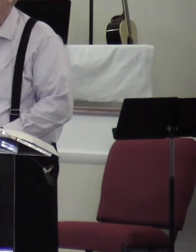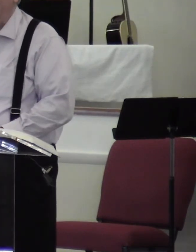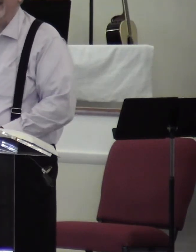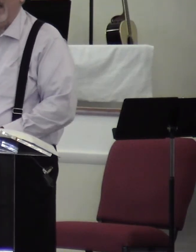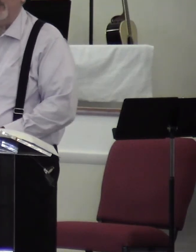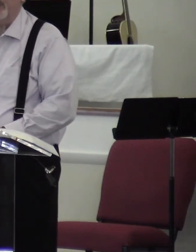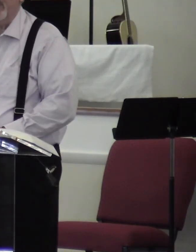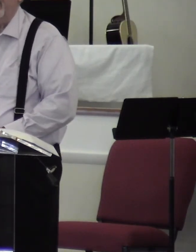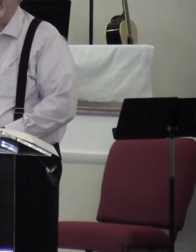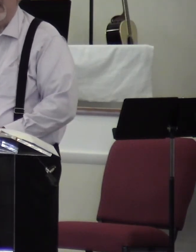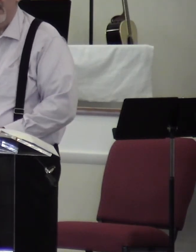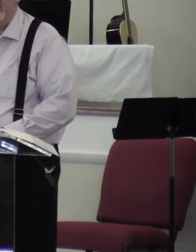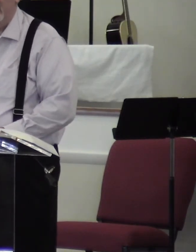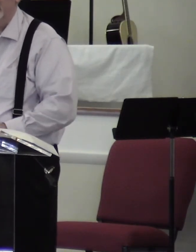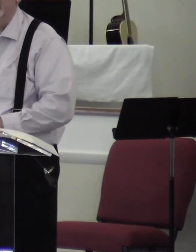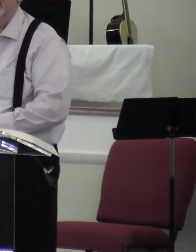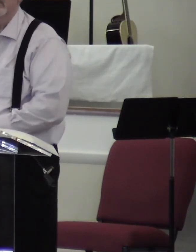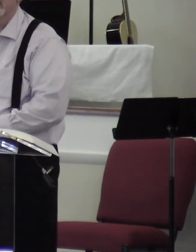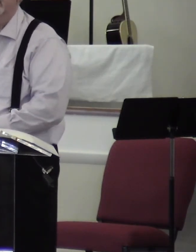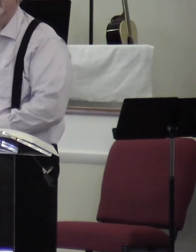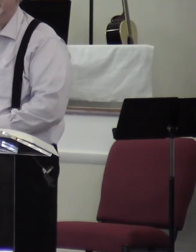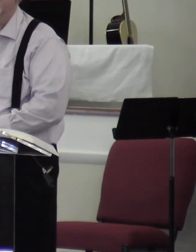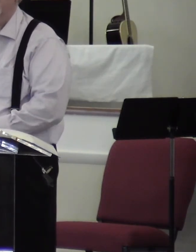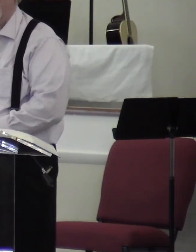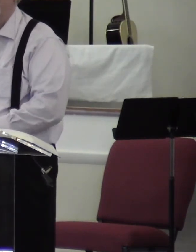So what did the disciples receive?